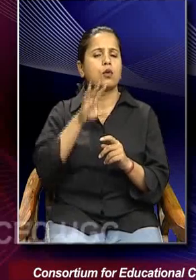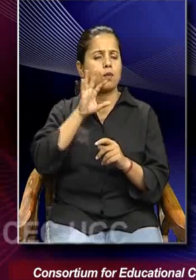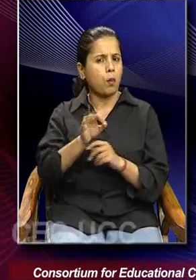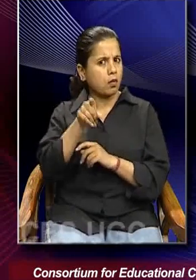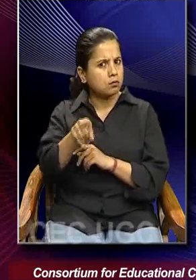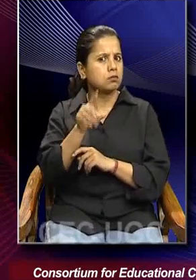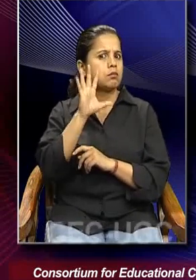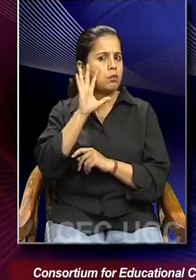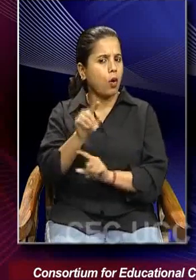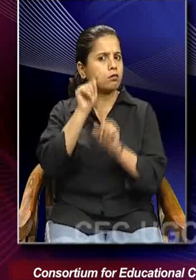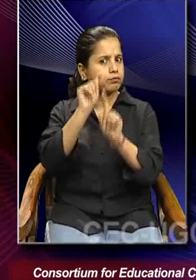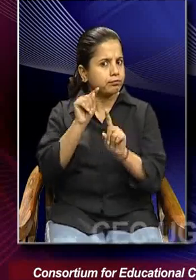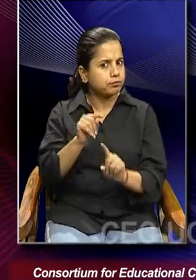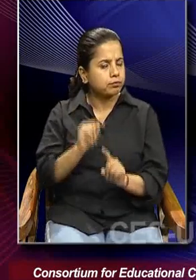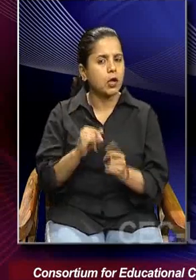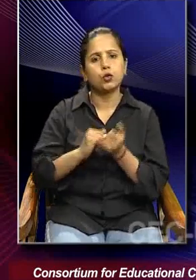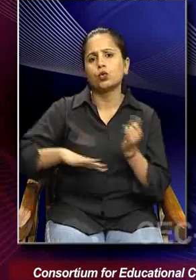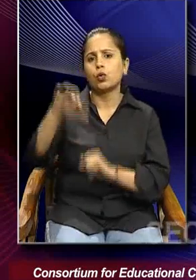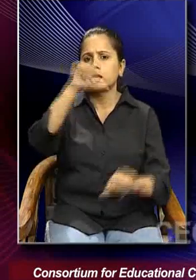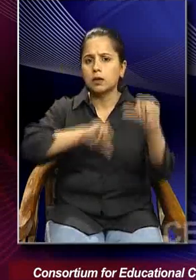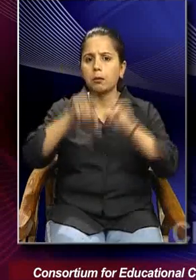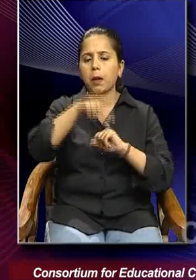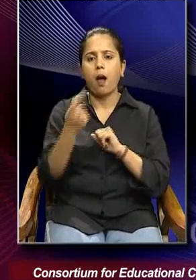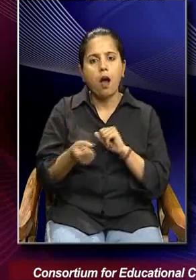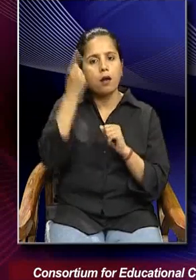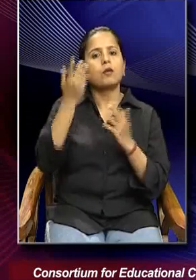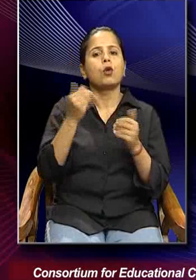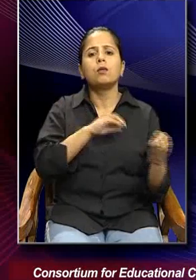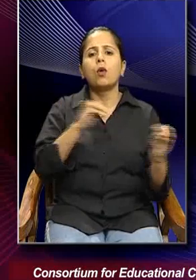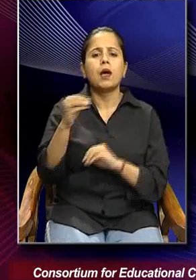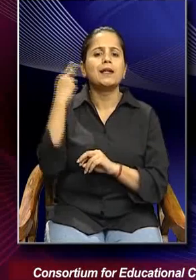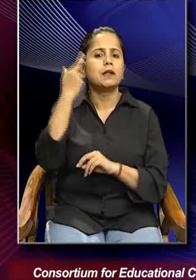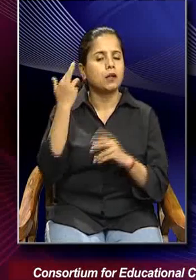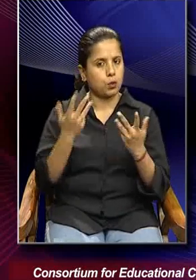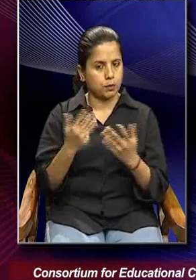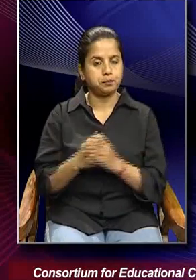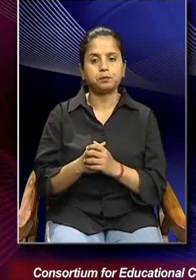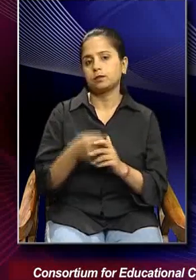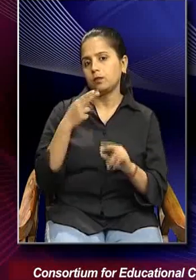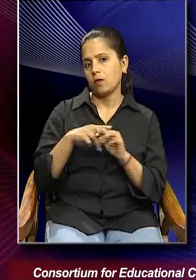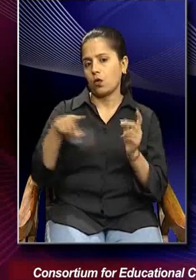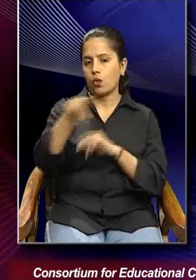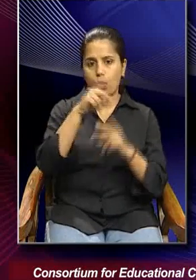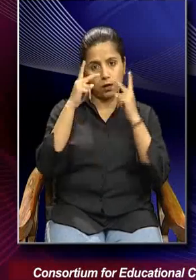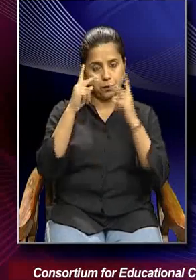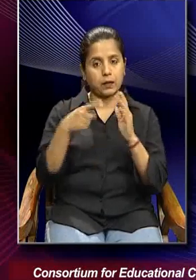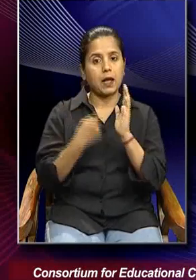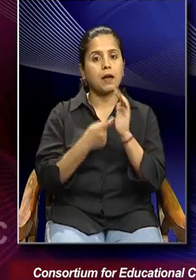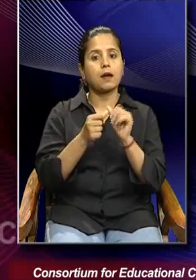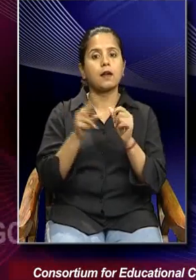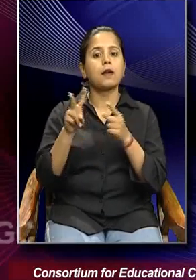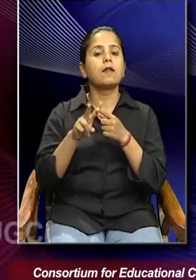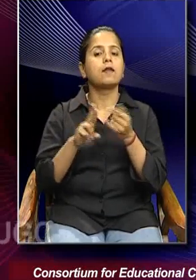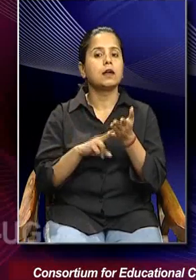for social scientists to understand migration. So if you look at Revenstein's